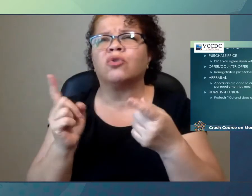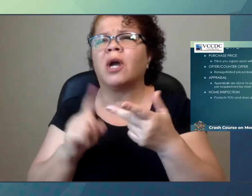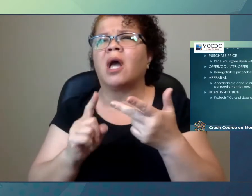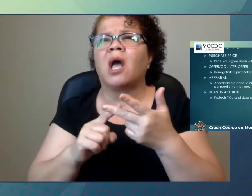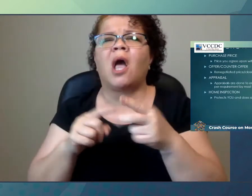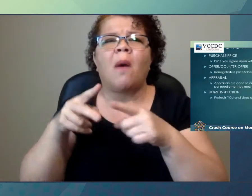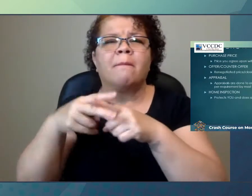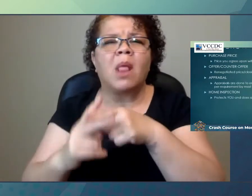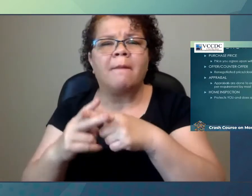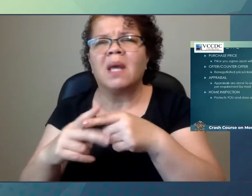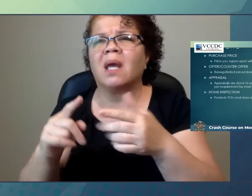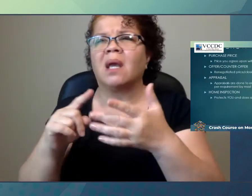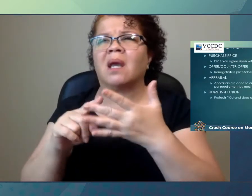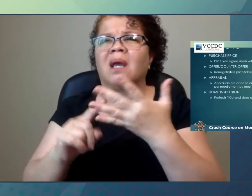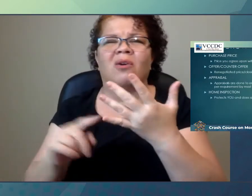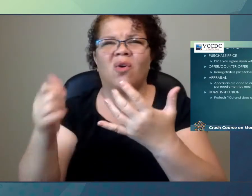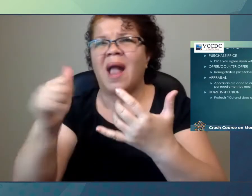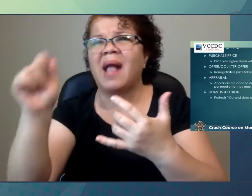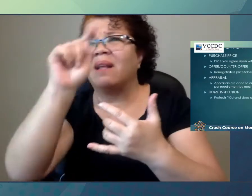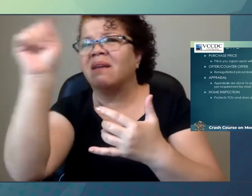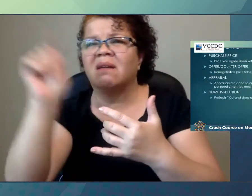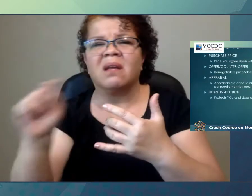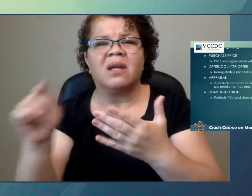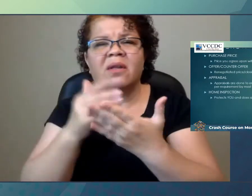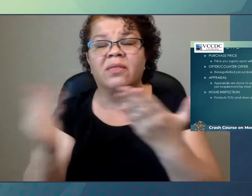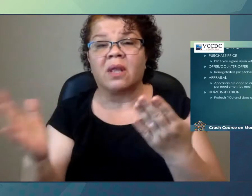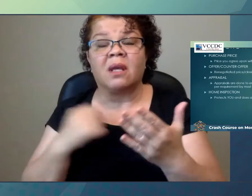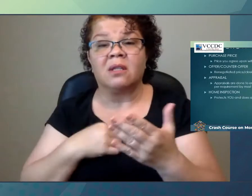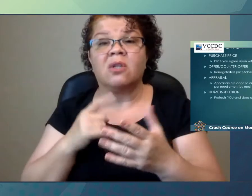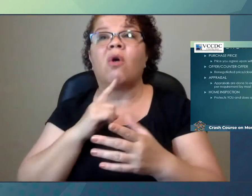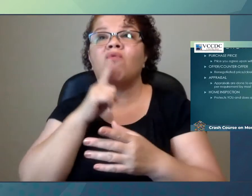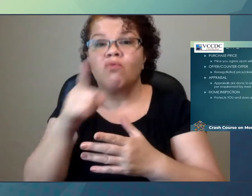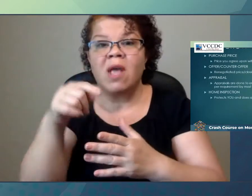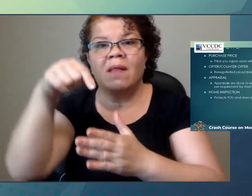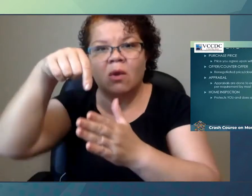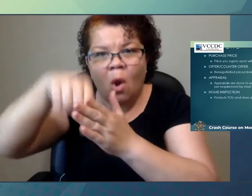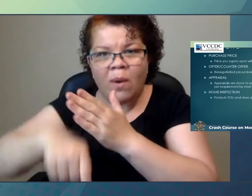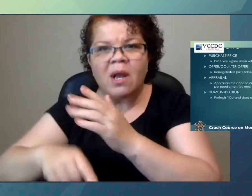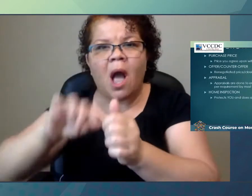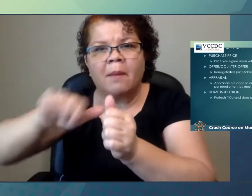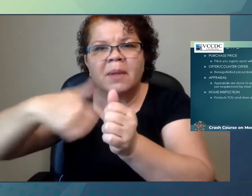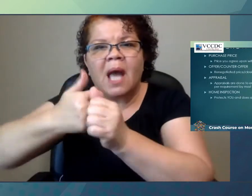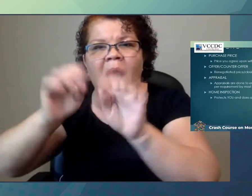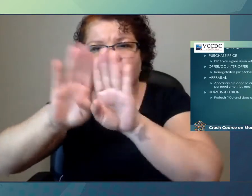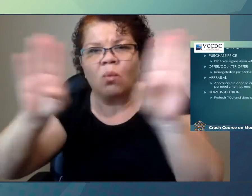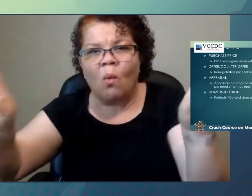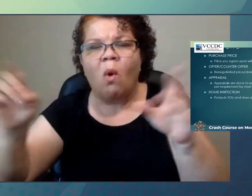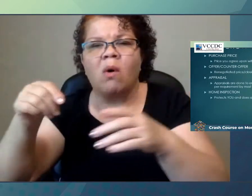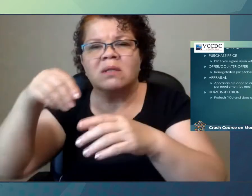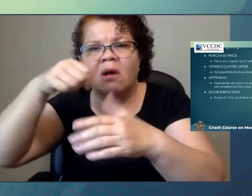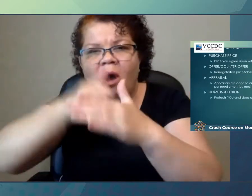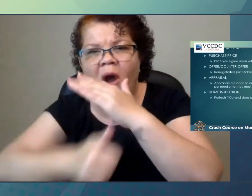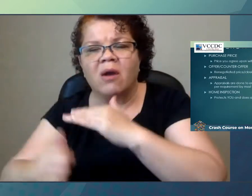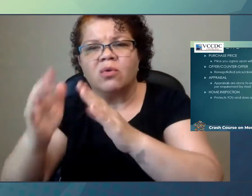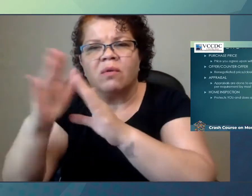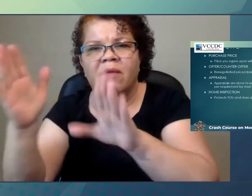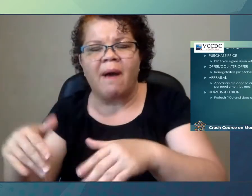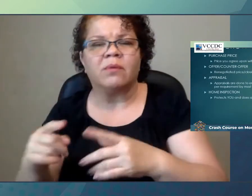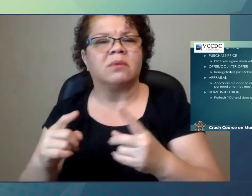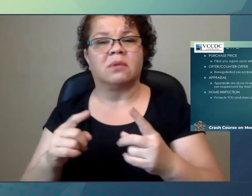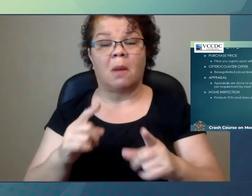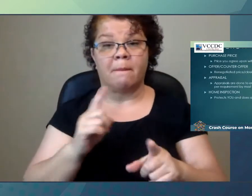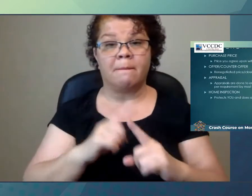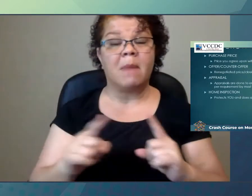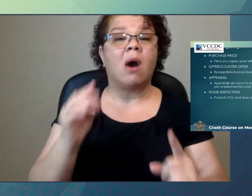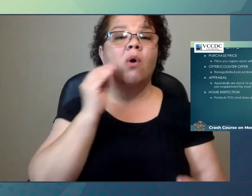plumbing or any funky things that are really, really going on way deep in there that they can't see. They basically do an overview. What a home